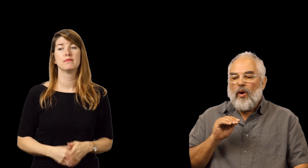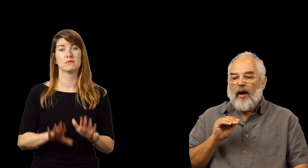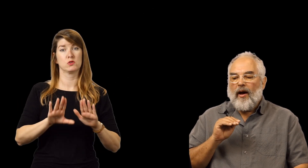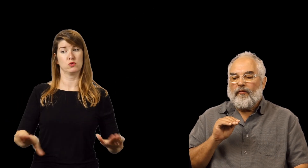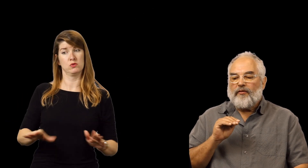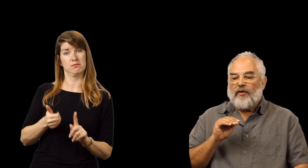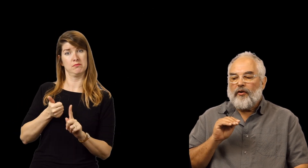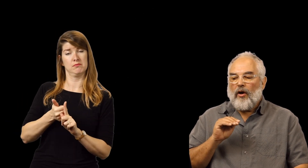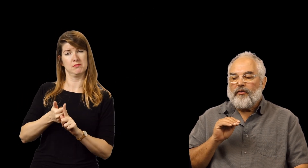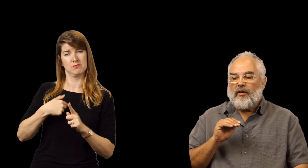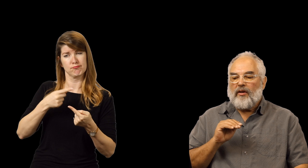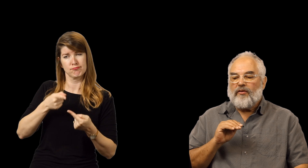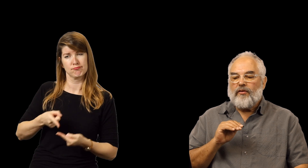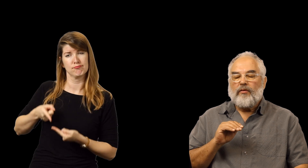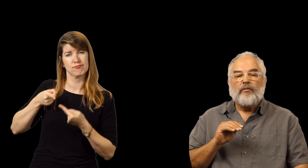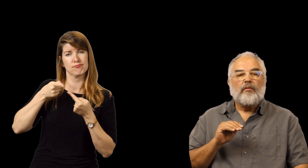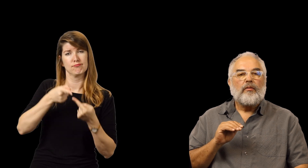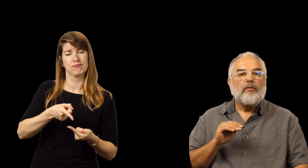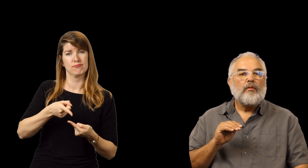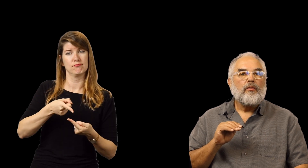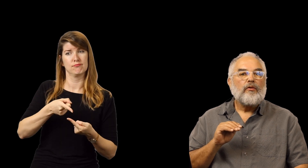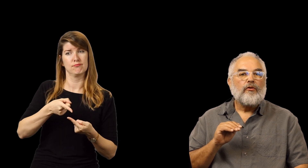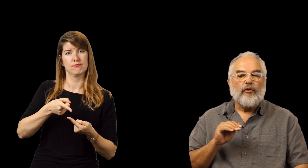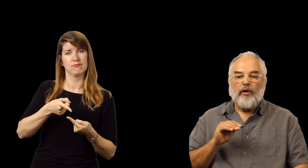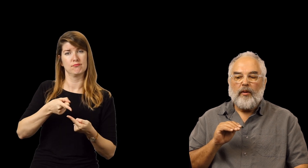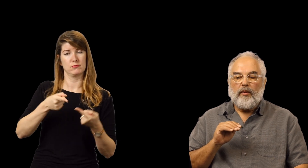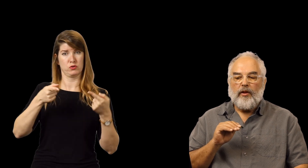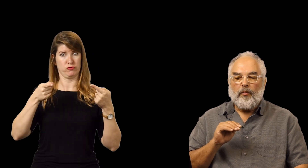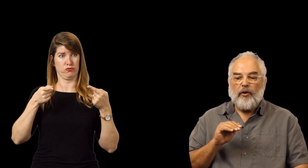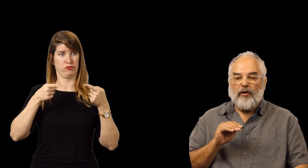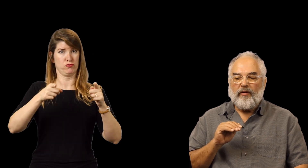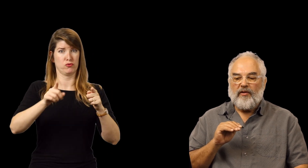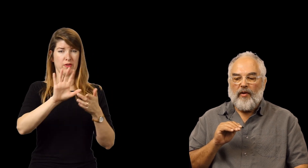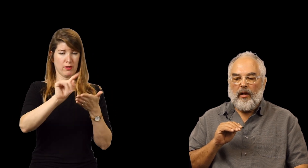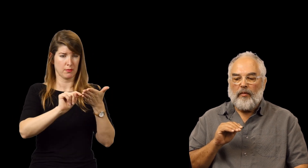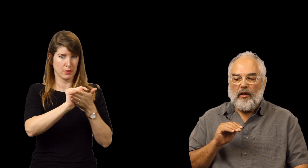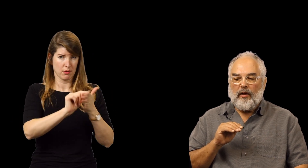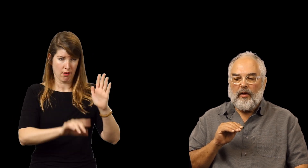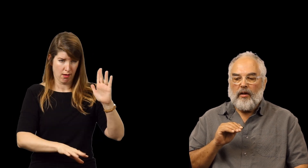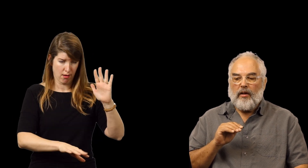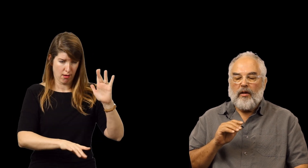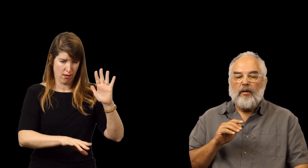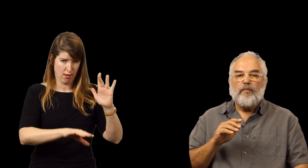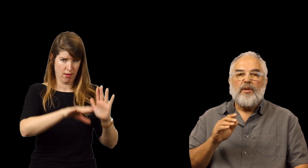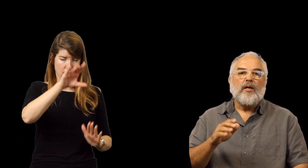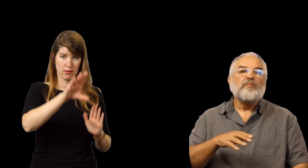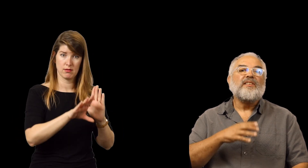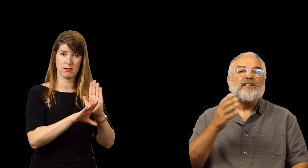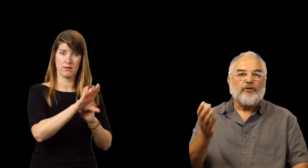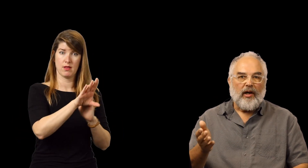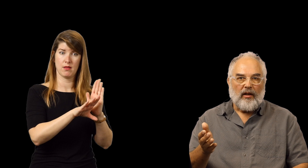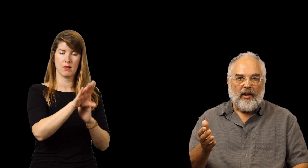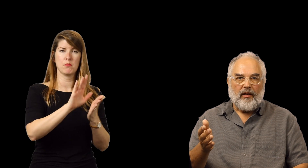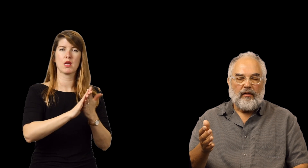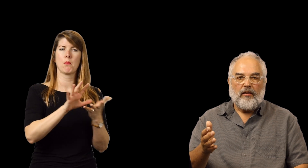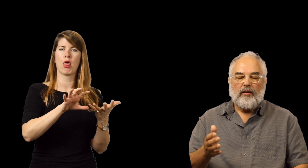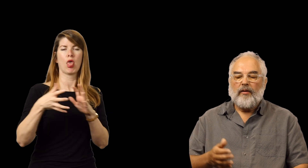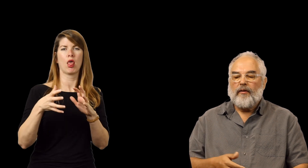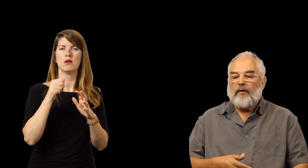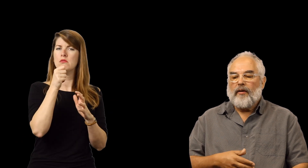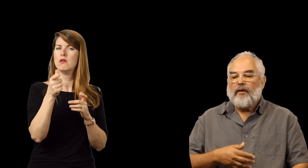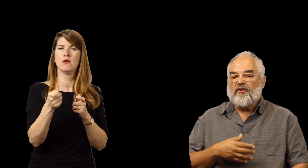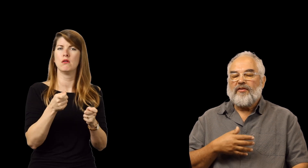Children who have difficulties during their period of development become